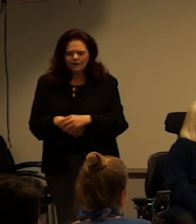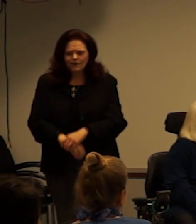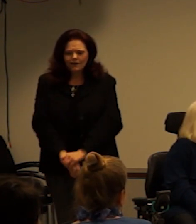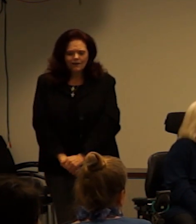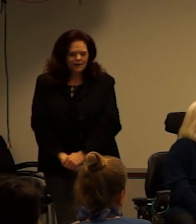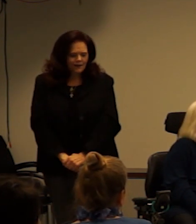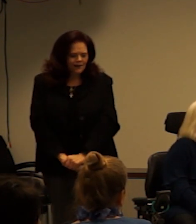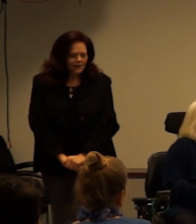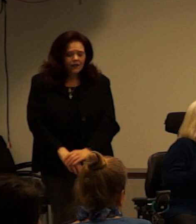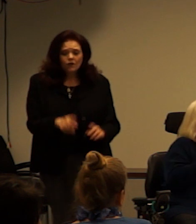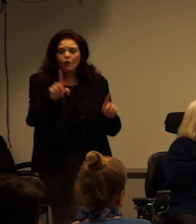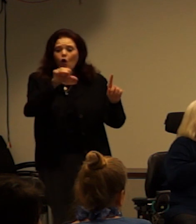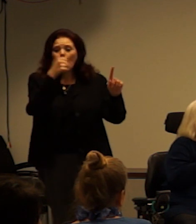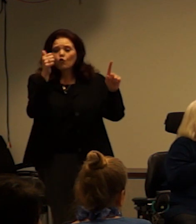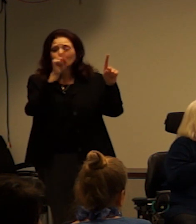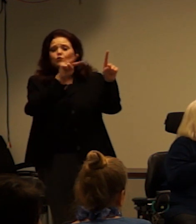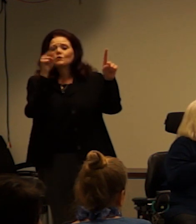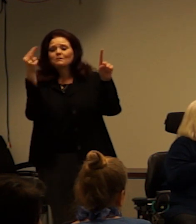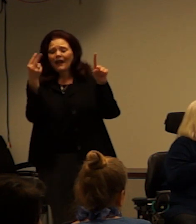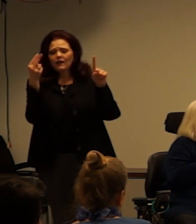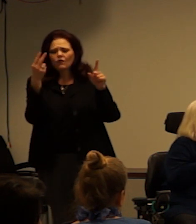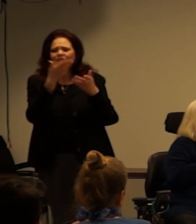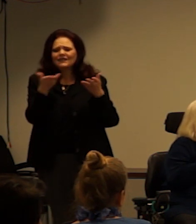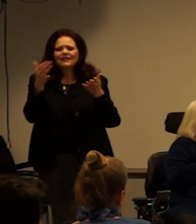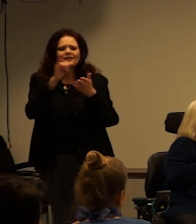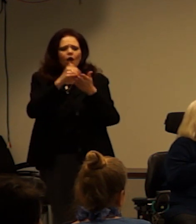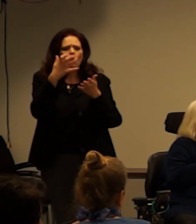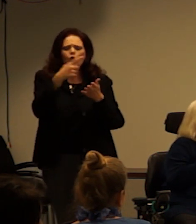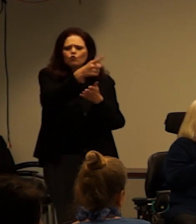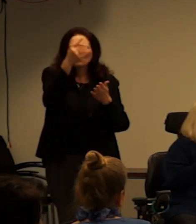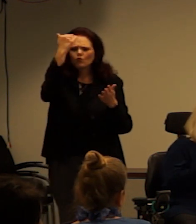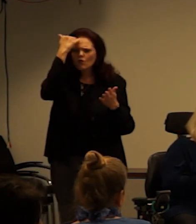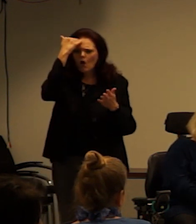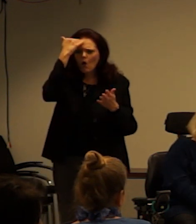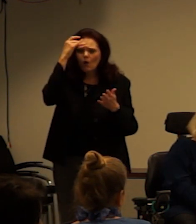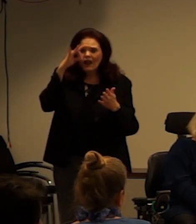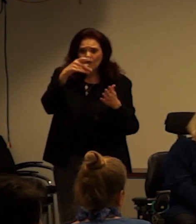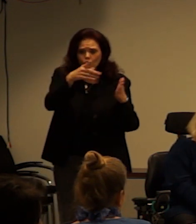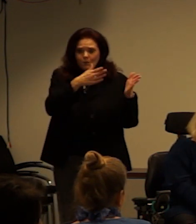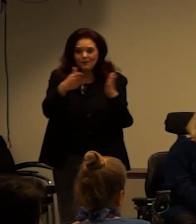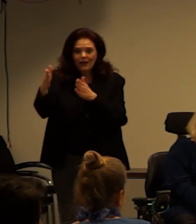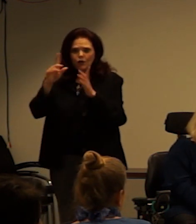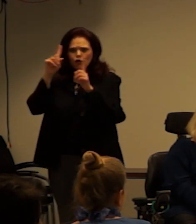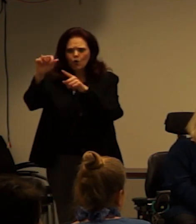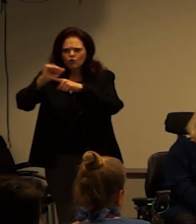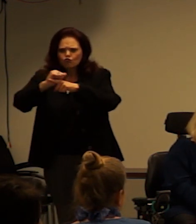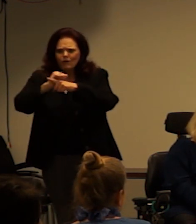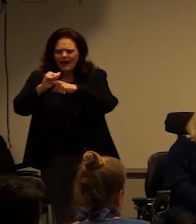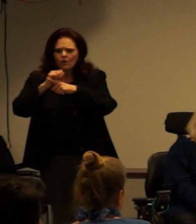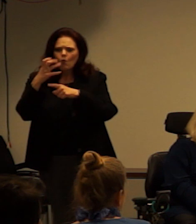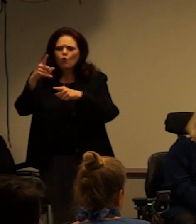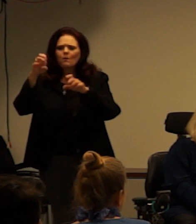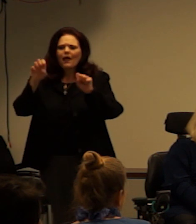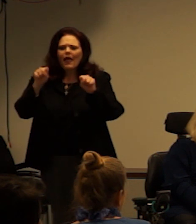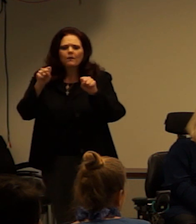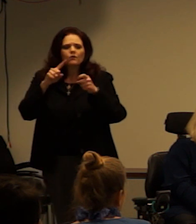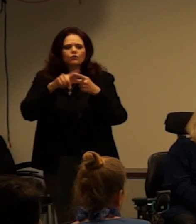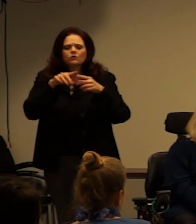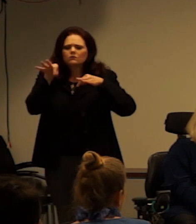Yeah, okay. All right, and then the other perspective, and these are things that we want y'all to be aware of if you're gonna go out and train people. We want you to be able to tell